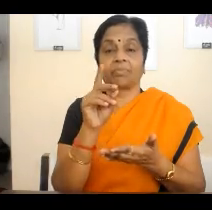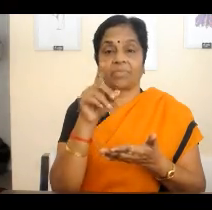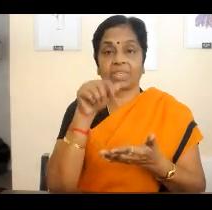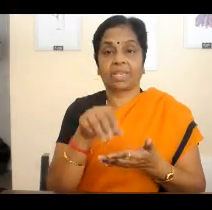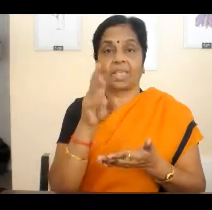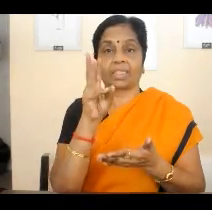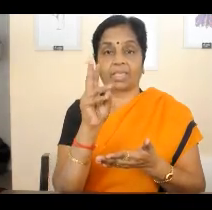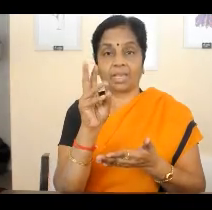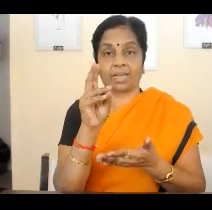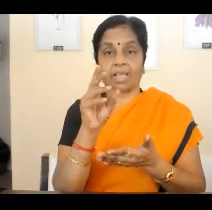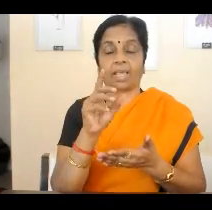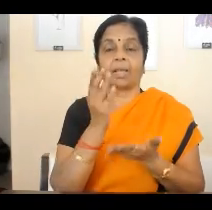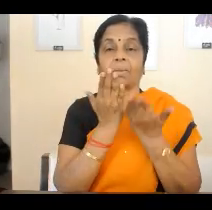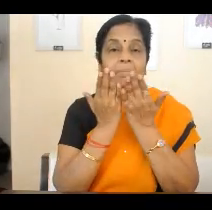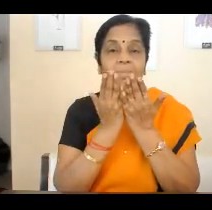language.